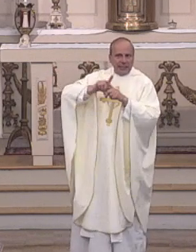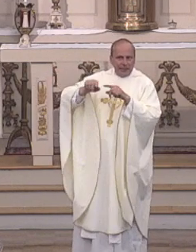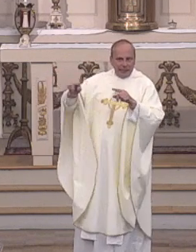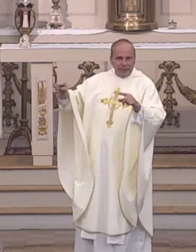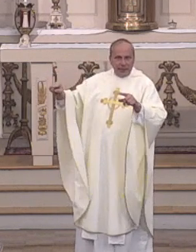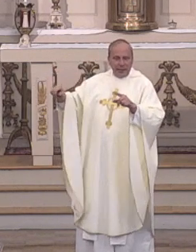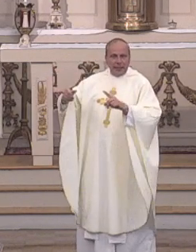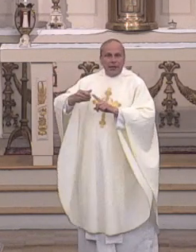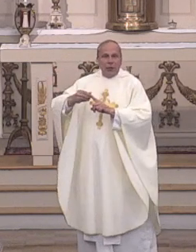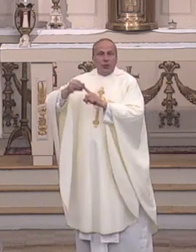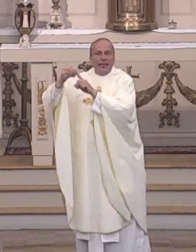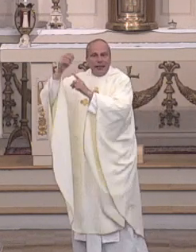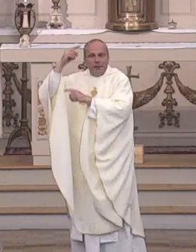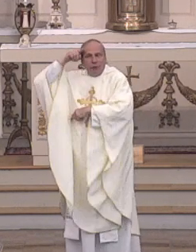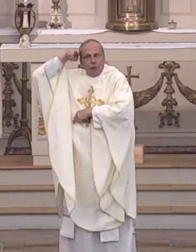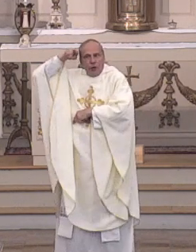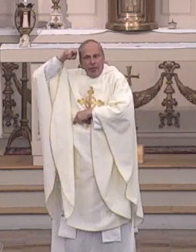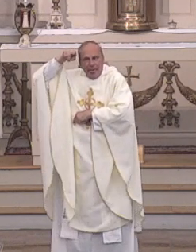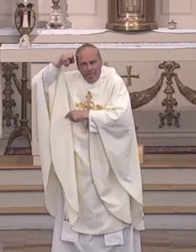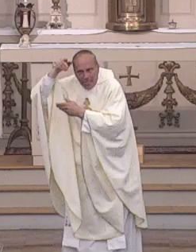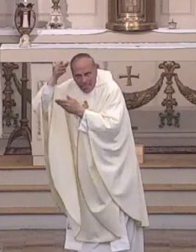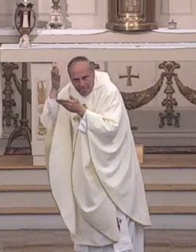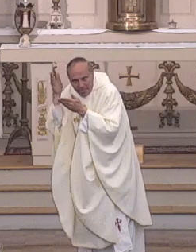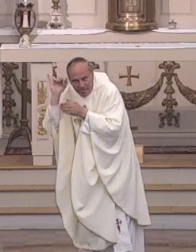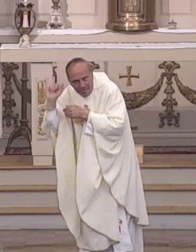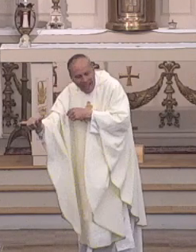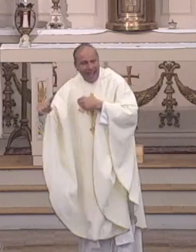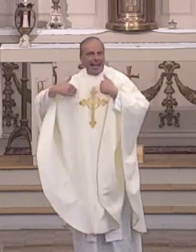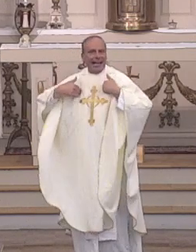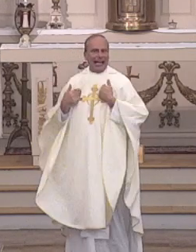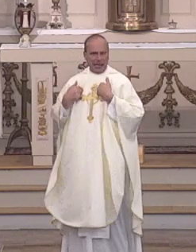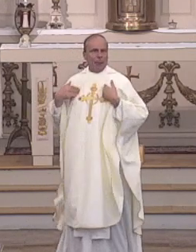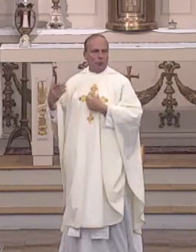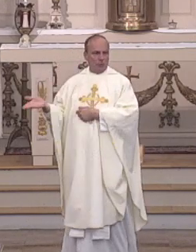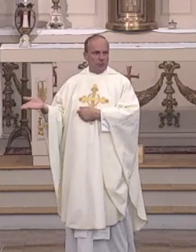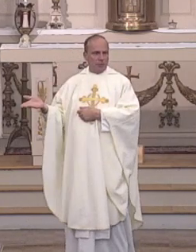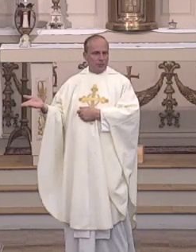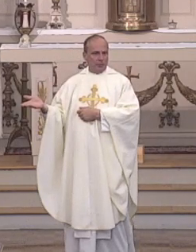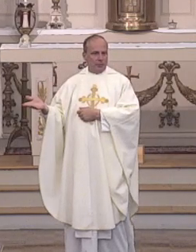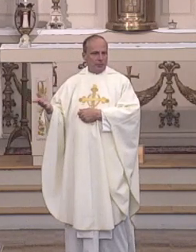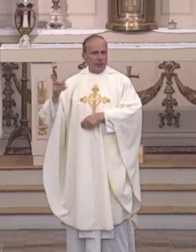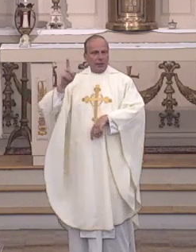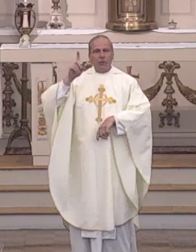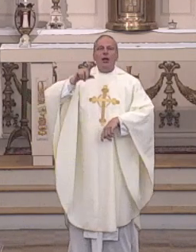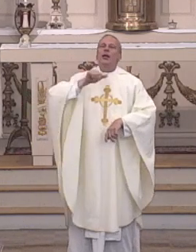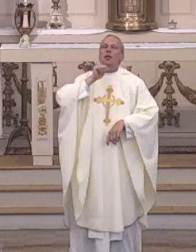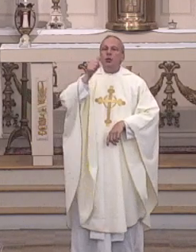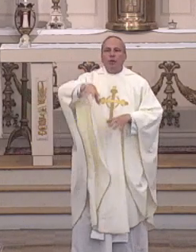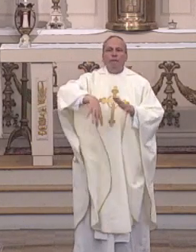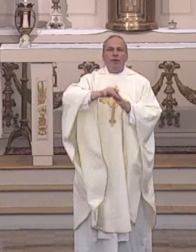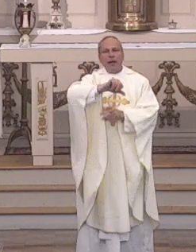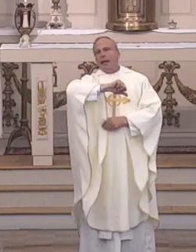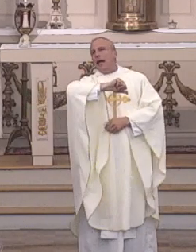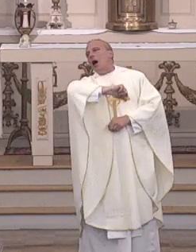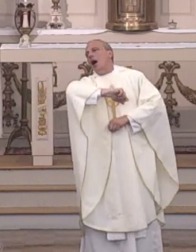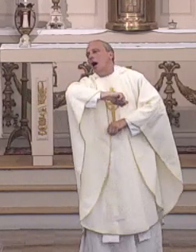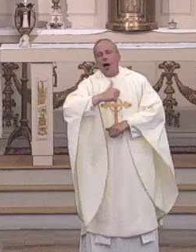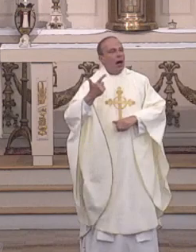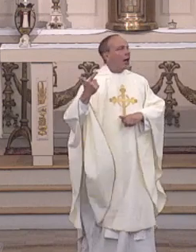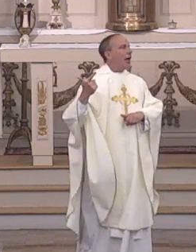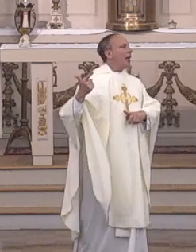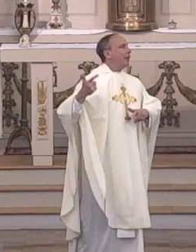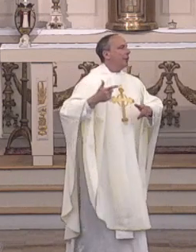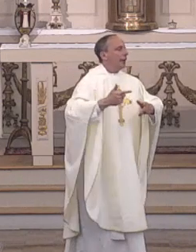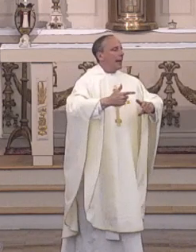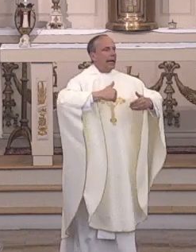it means they have characteristics that are inherent to giraffes, things that are unique to that animal that do not